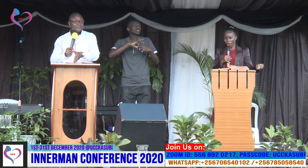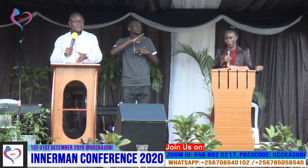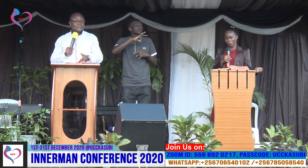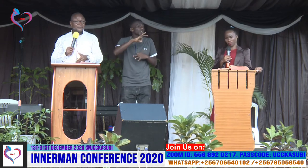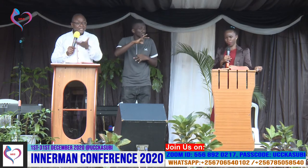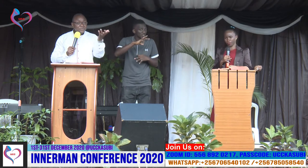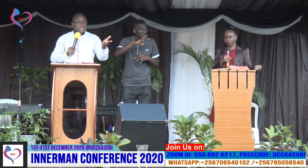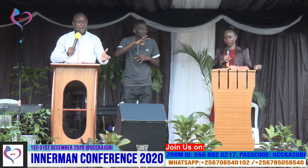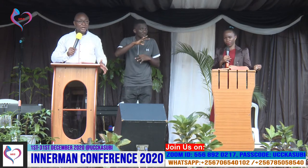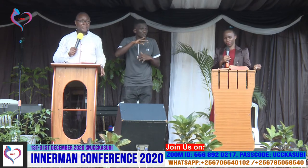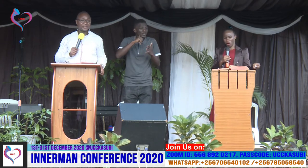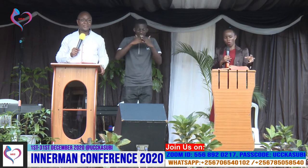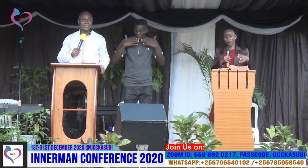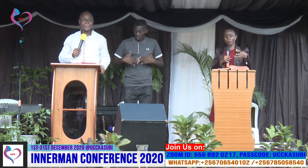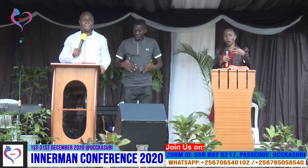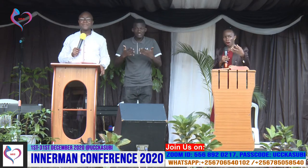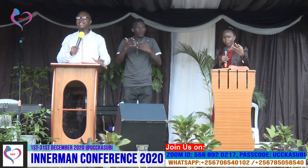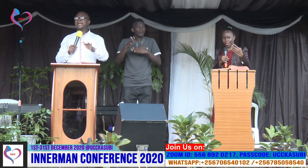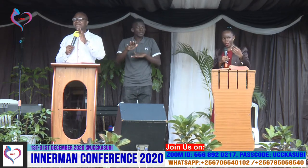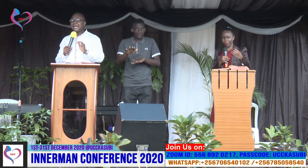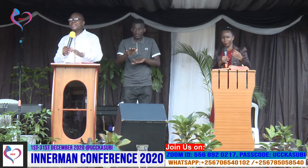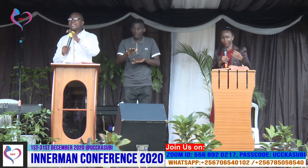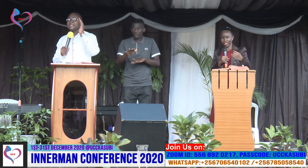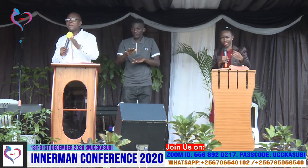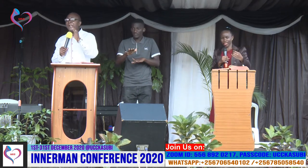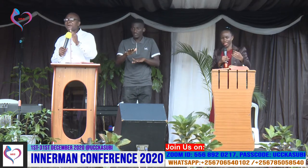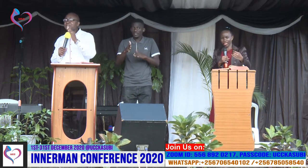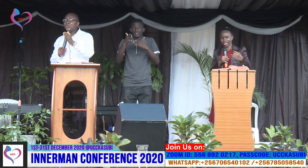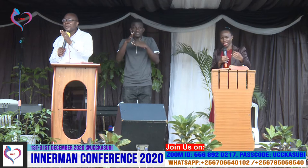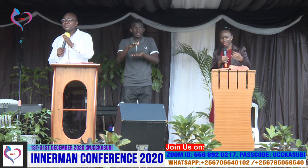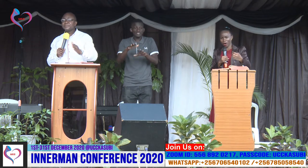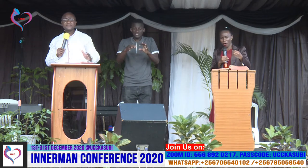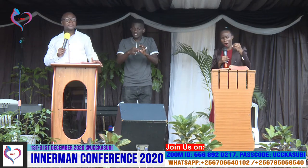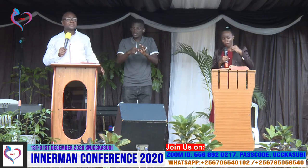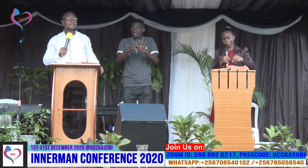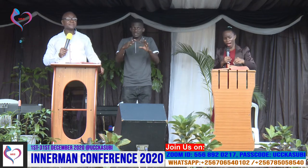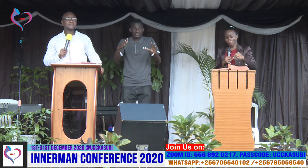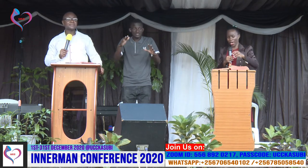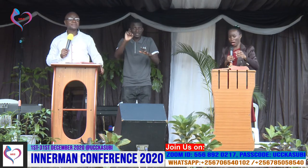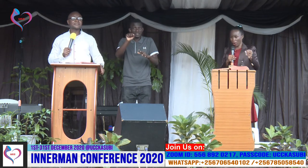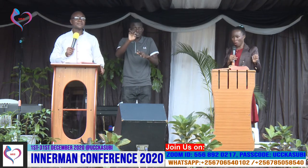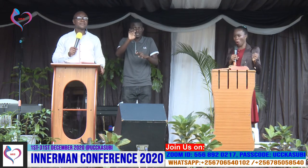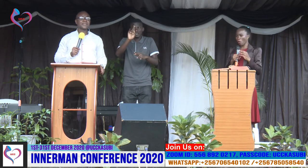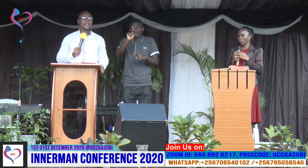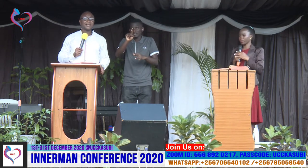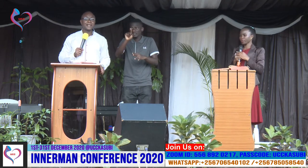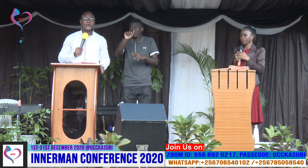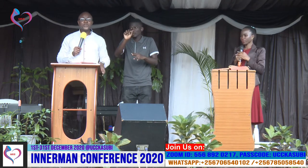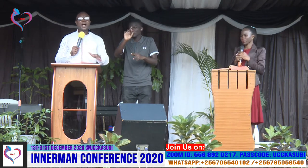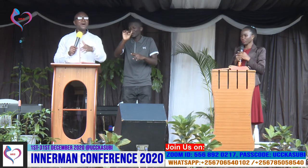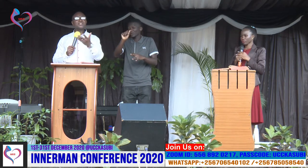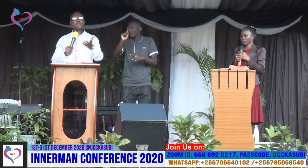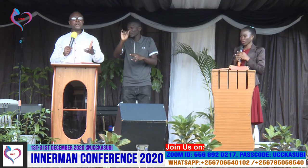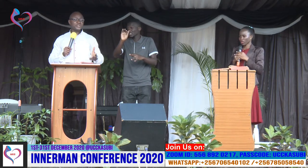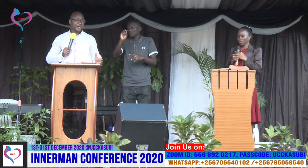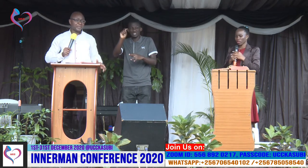ku moyo. That's physical death. Okwo kwe kufa kwa mubiri. Death is separation. Ofa kweya ulako. We